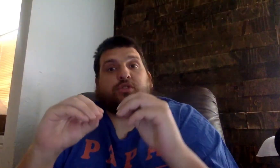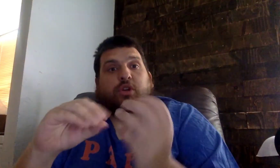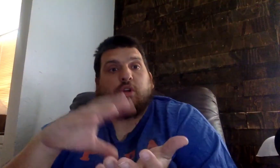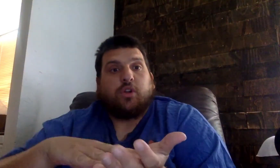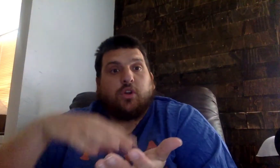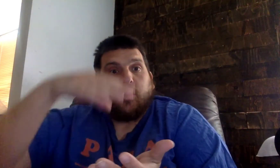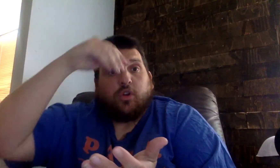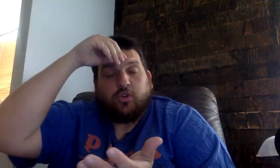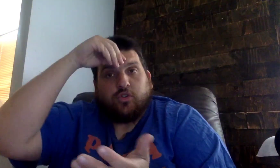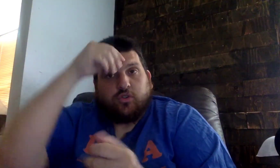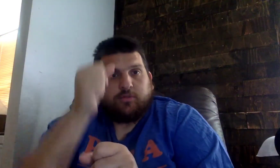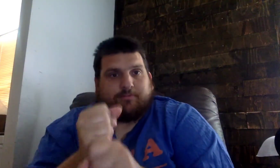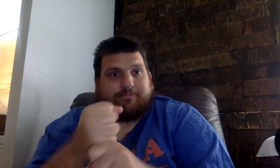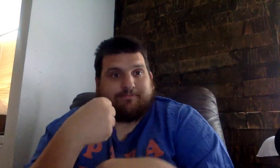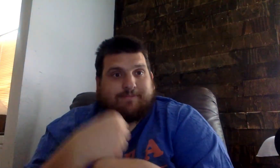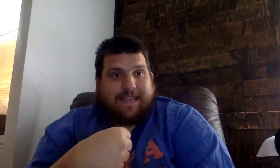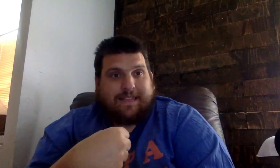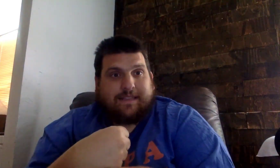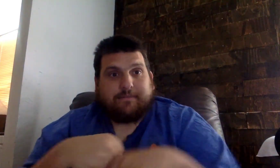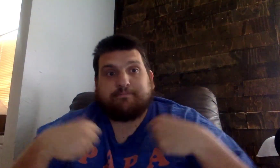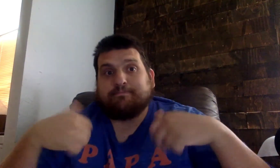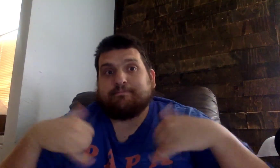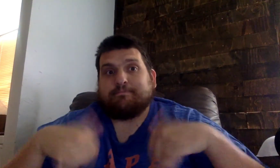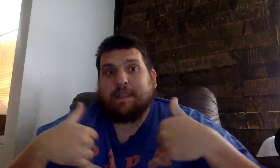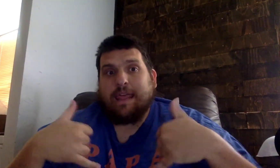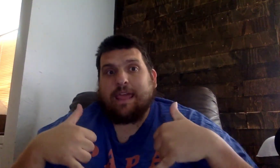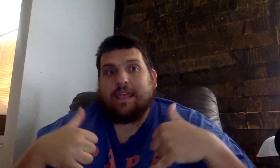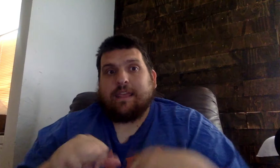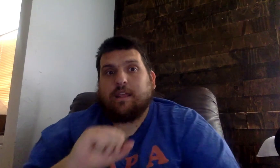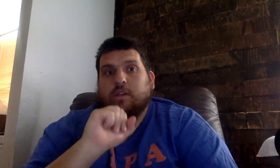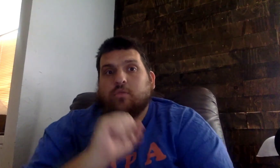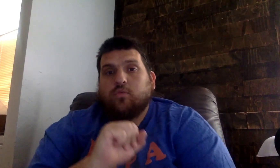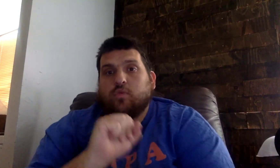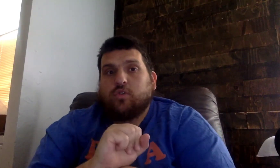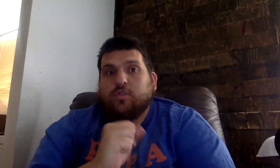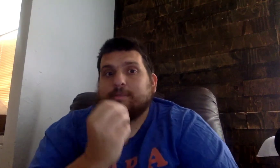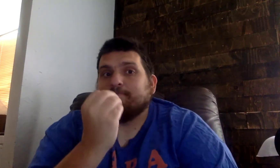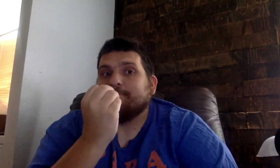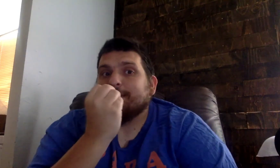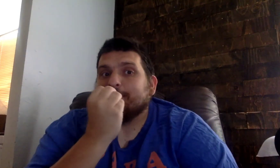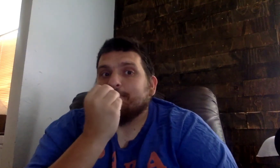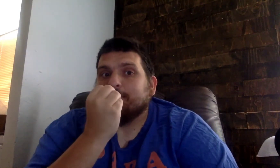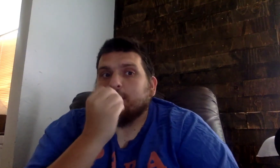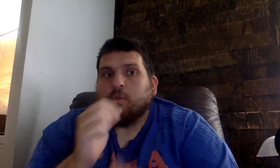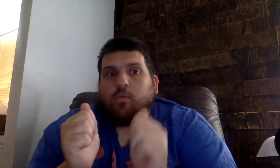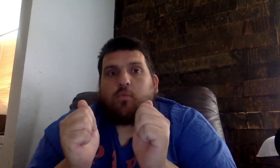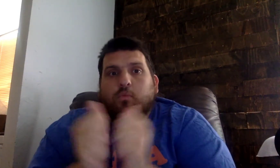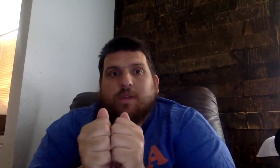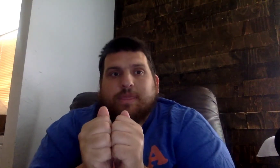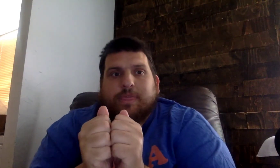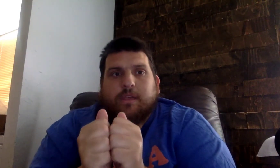Teach, learn, make, play, work, eat,